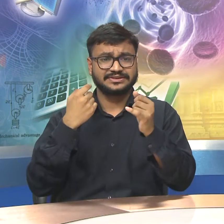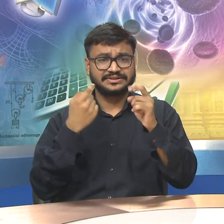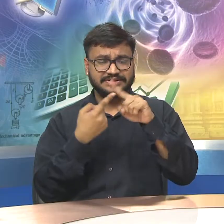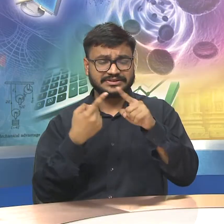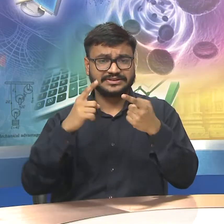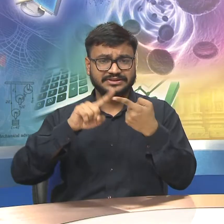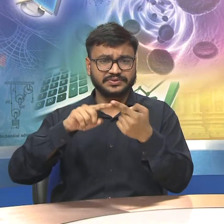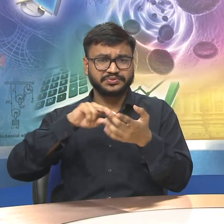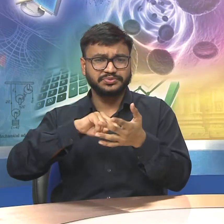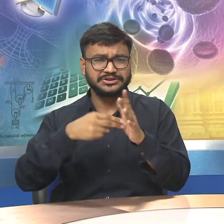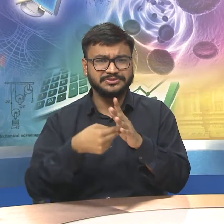Namaste.